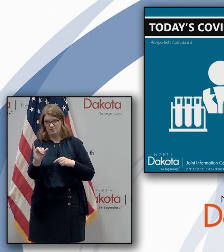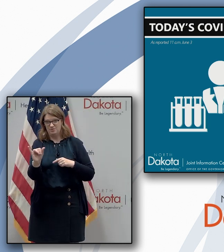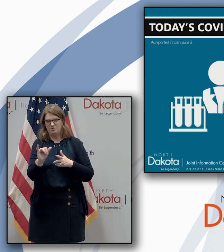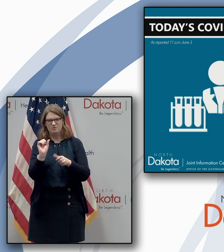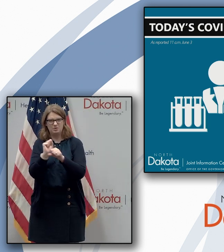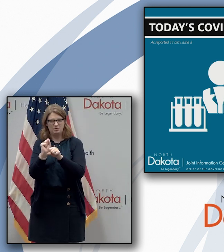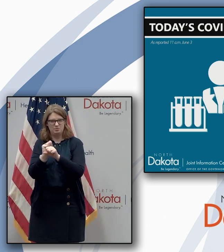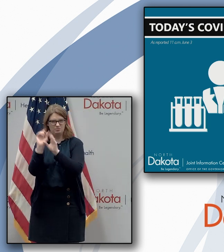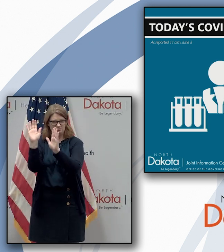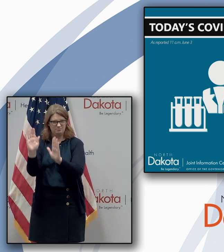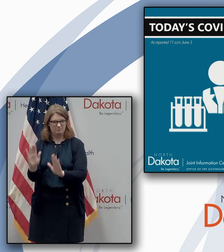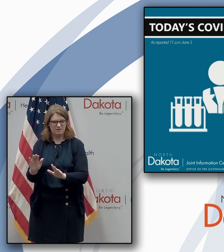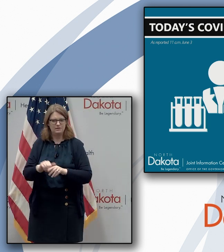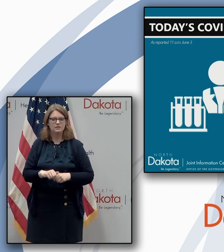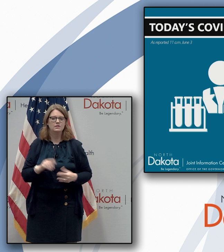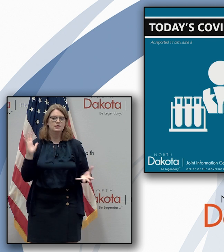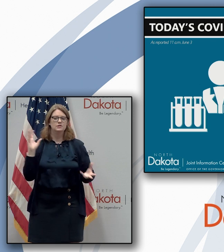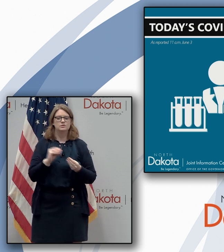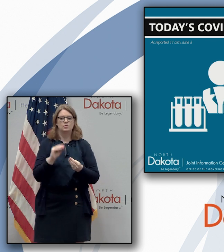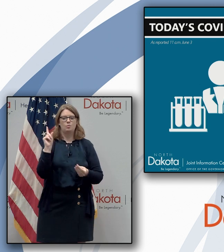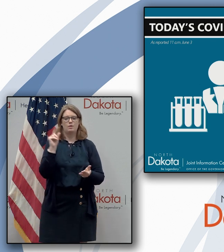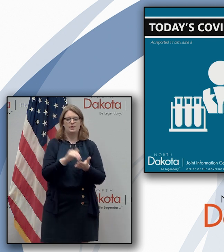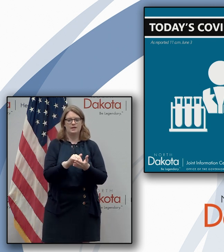now completed in total